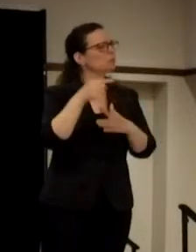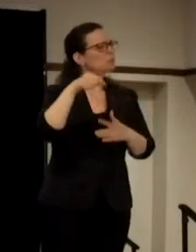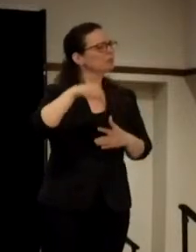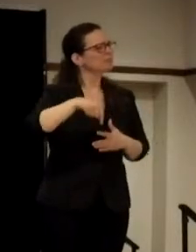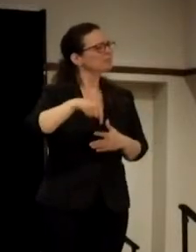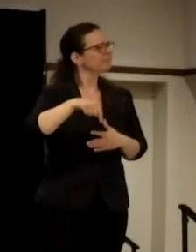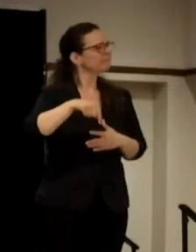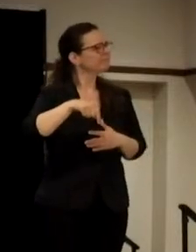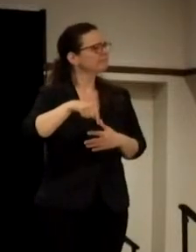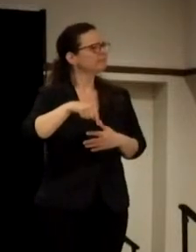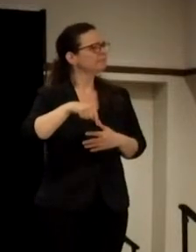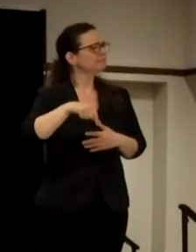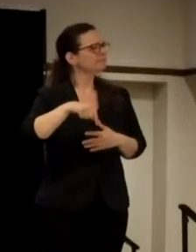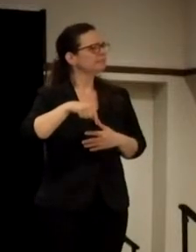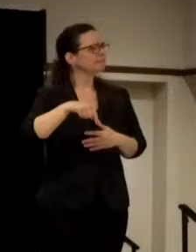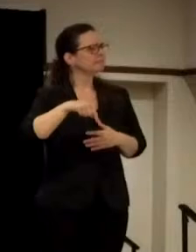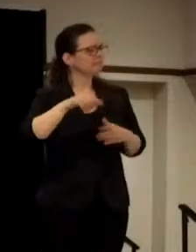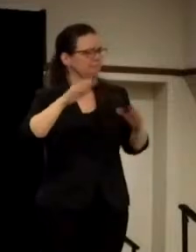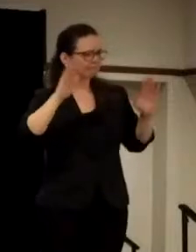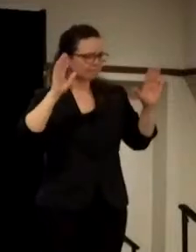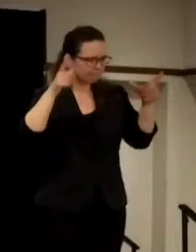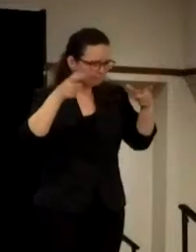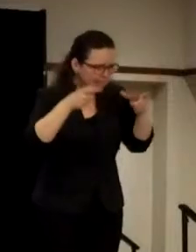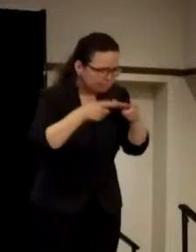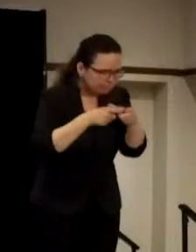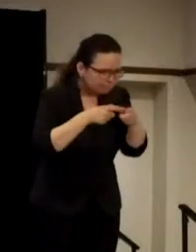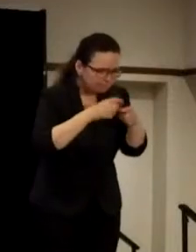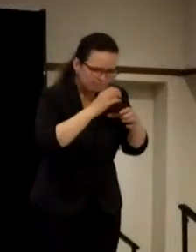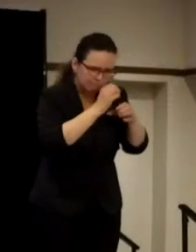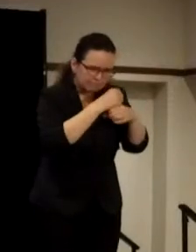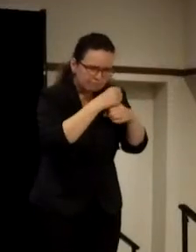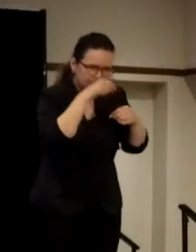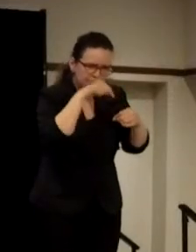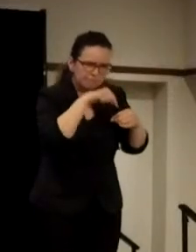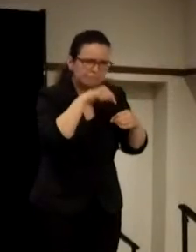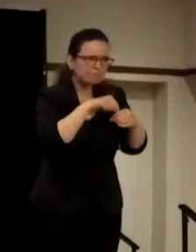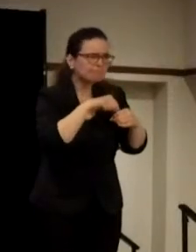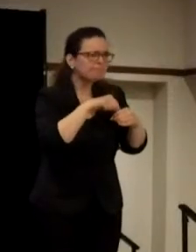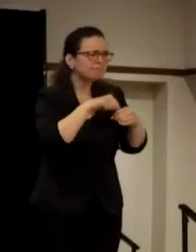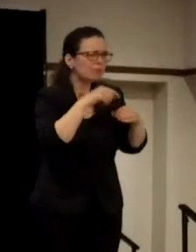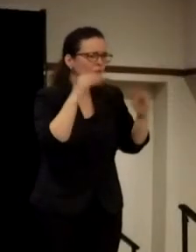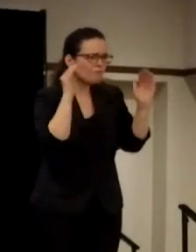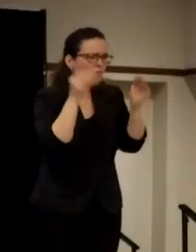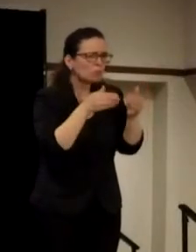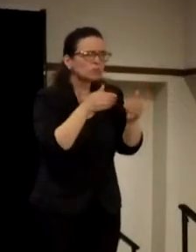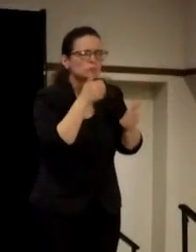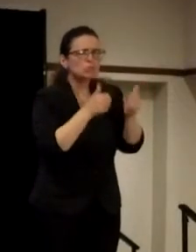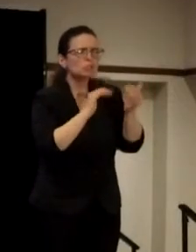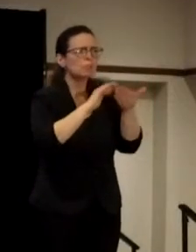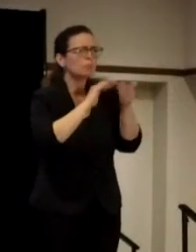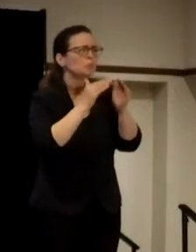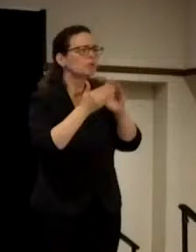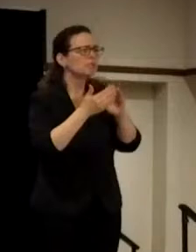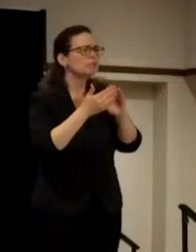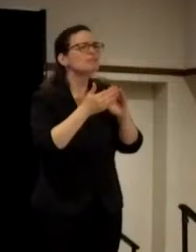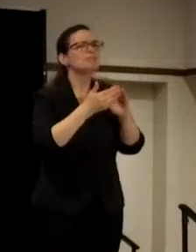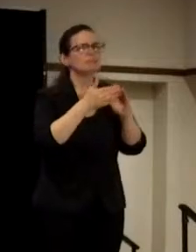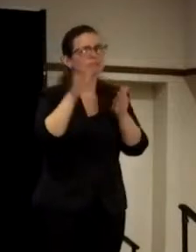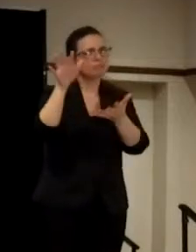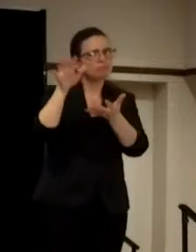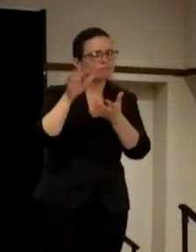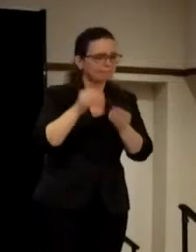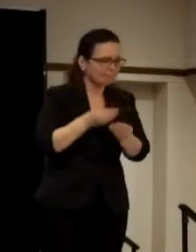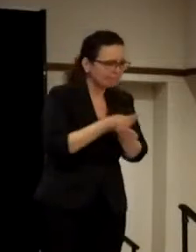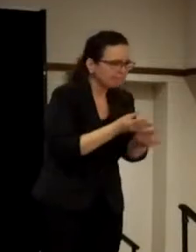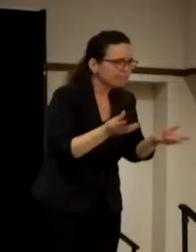micro-targeted cases, colleges, high schools. There's enough vaccine infrastructure out there for others in